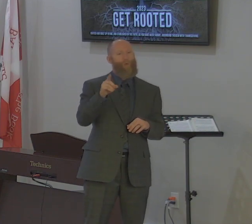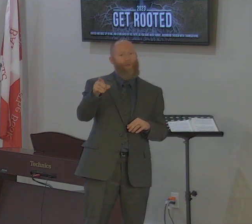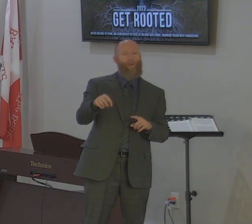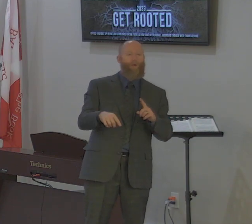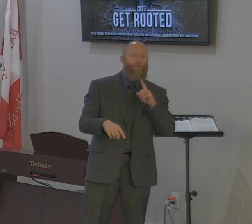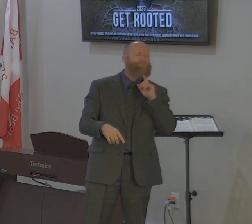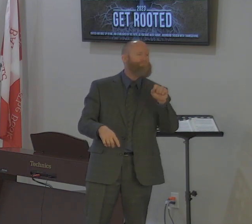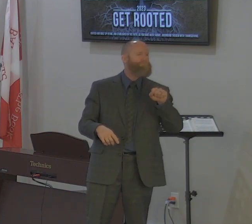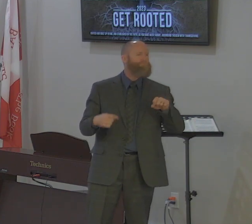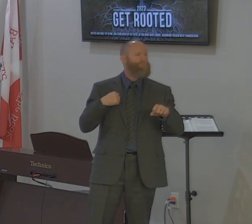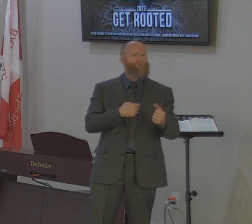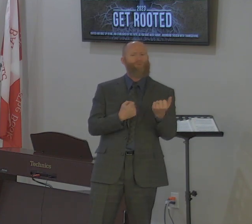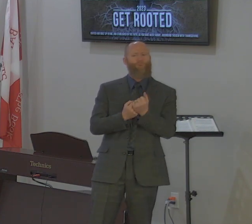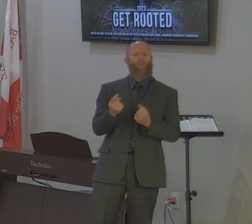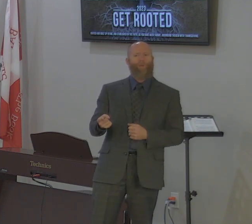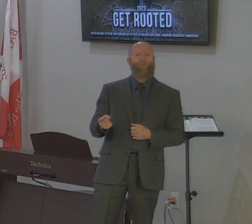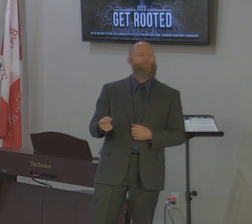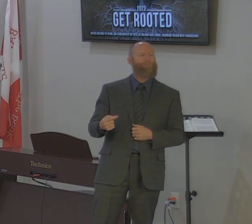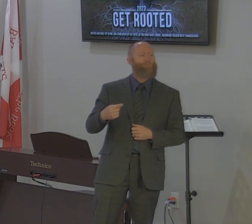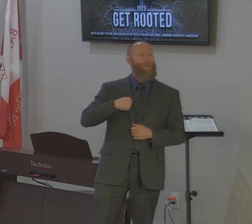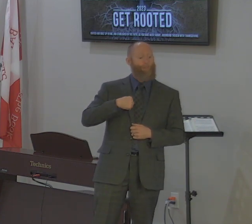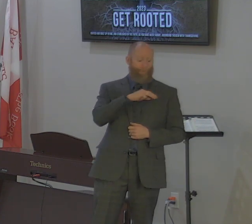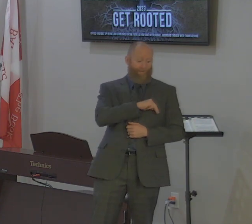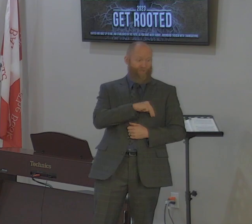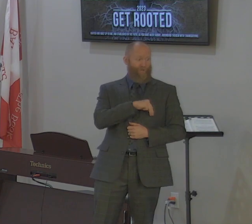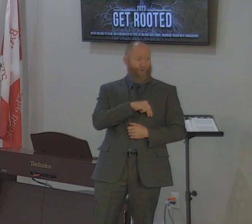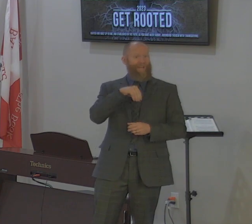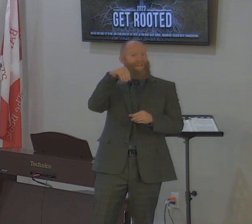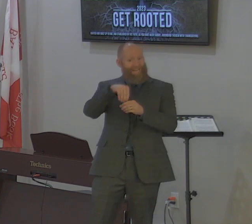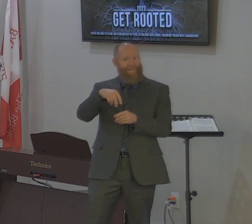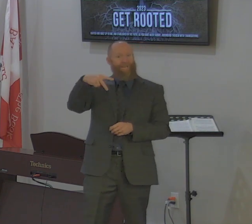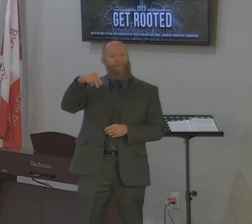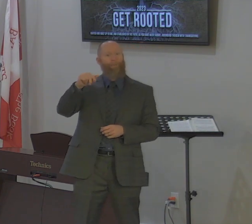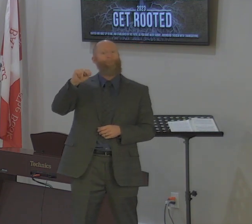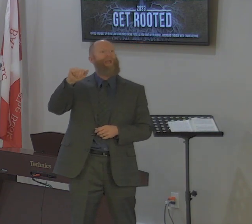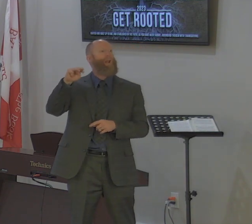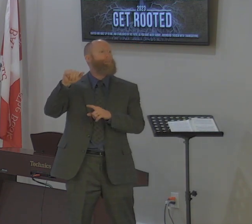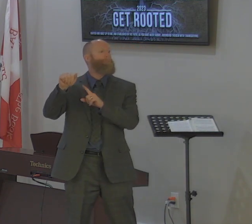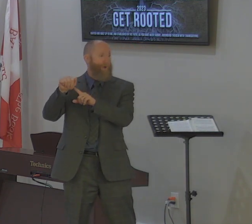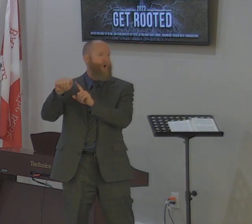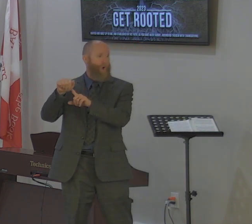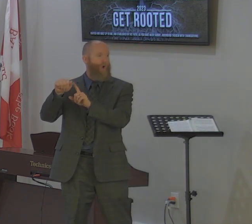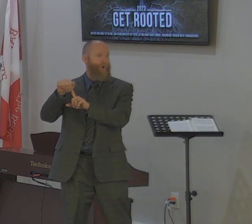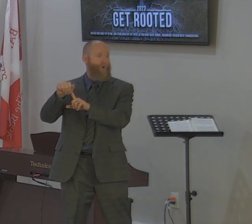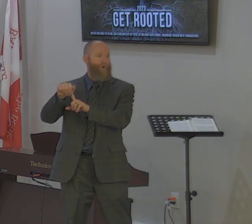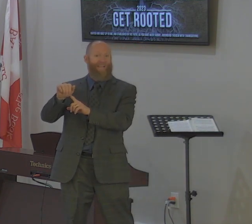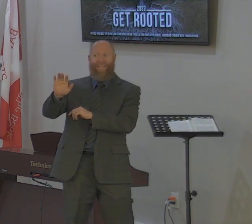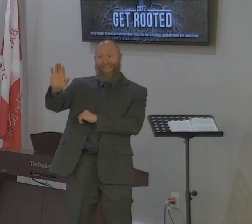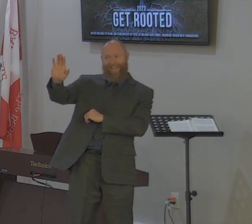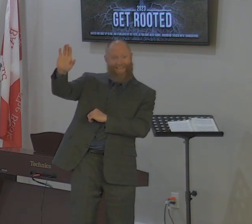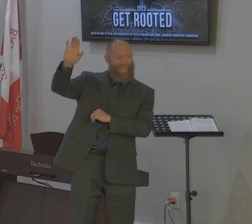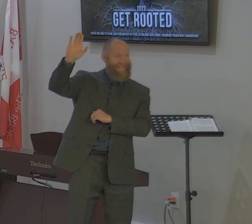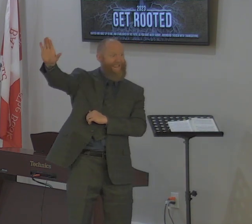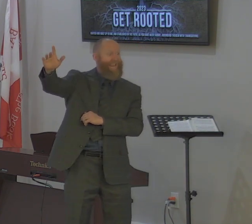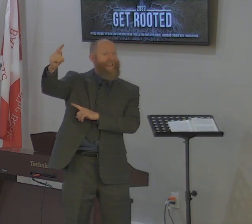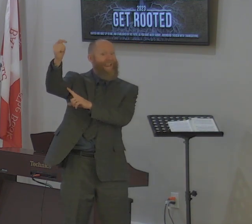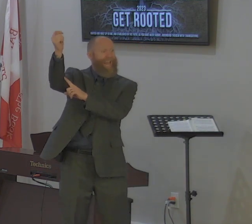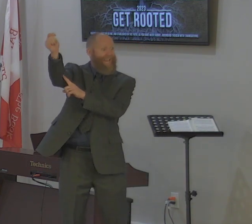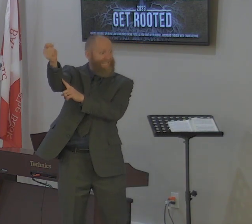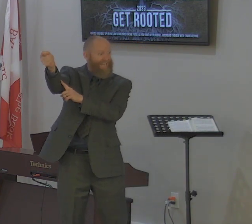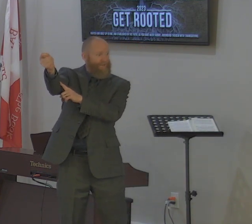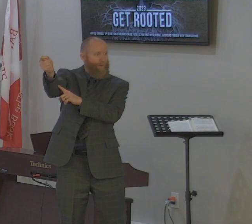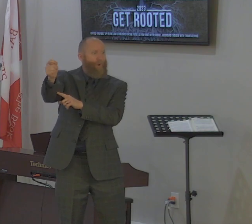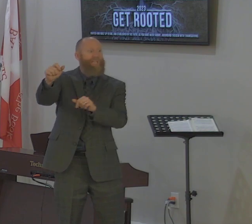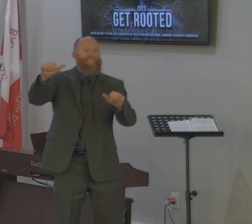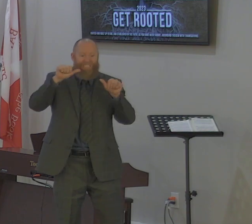well, I'm a missionary in Panama. I just want to let you know that the testimony of Charles Wesco is still getting people saved